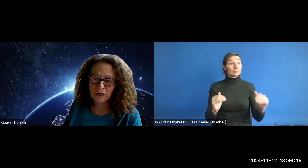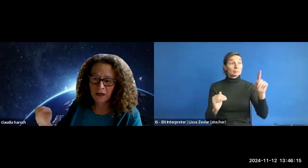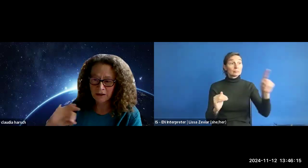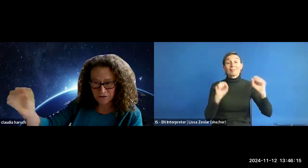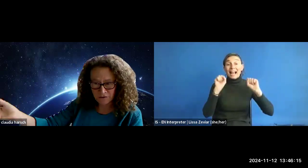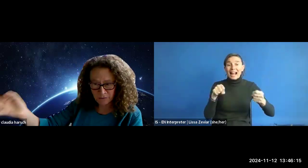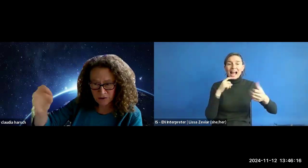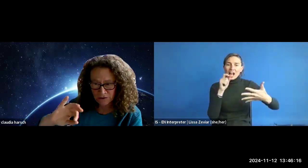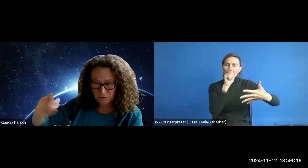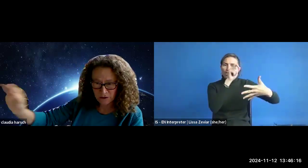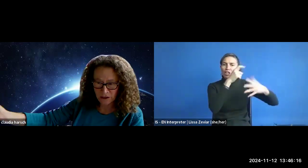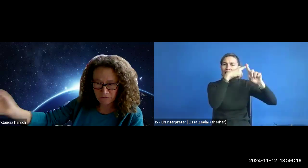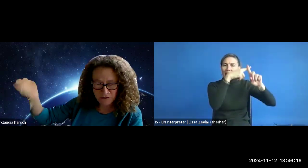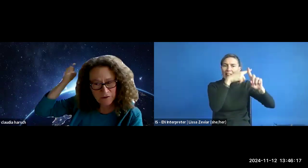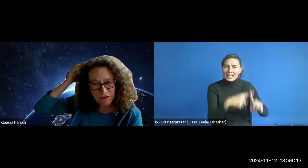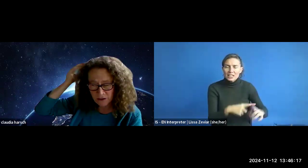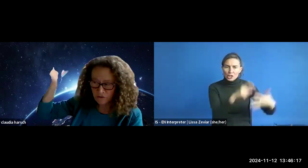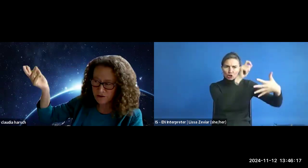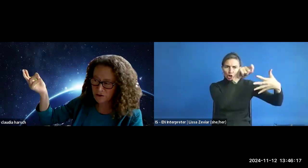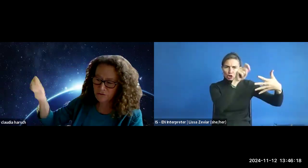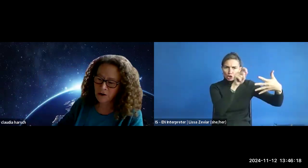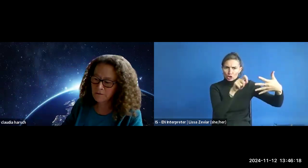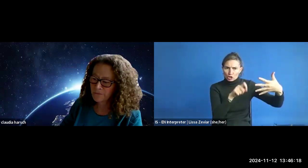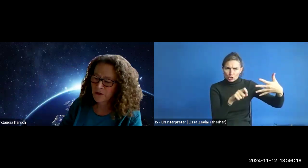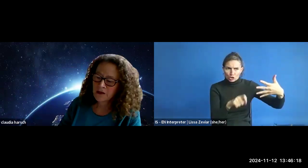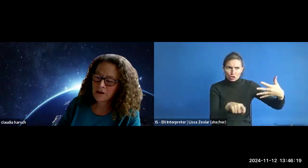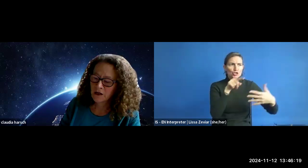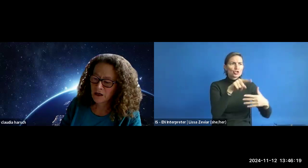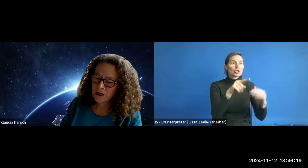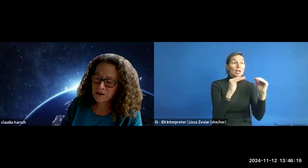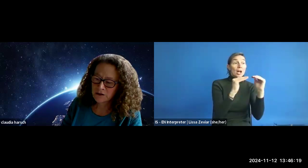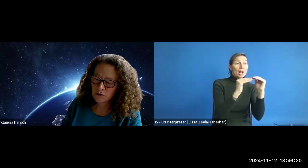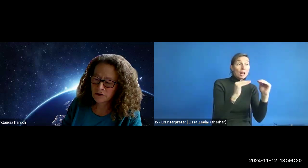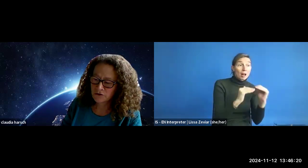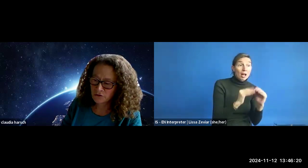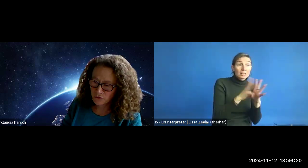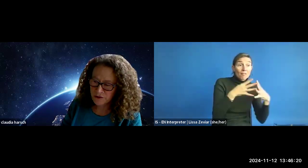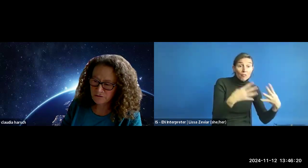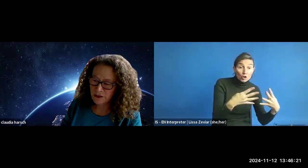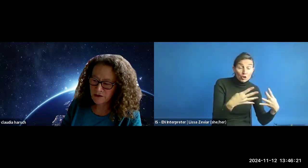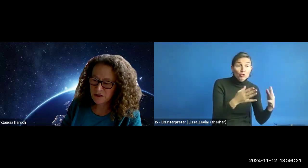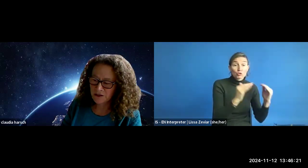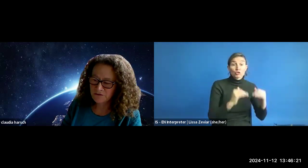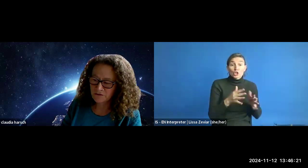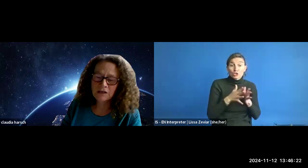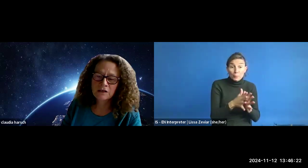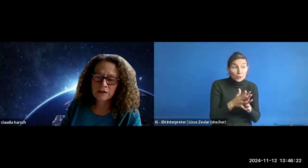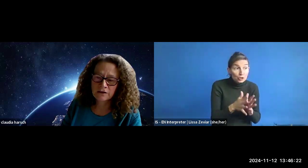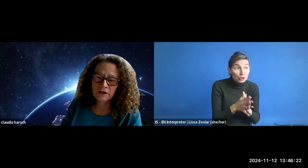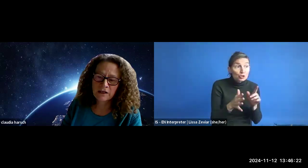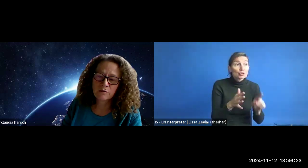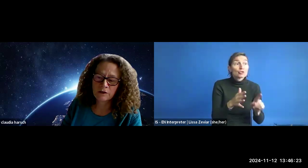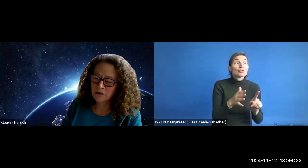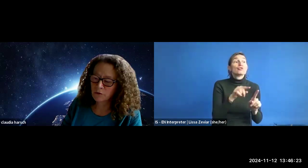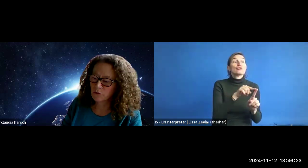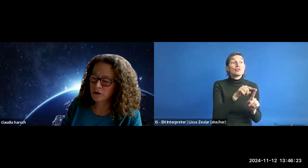tasks. We could align the descriptors and the levels of the scale to the CFR. And in order to use the rating scales validly